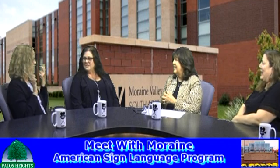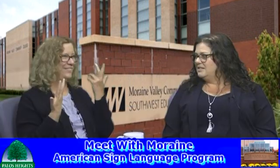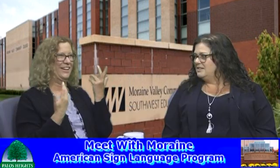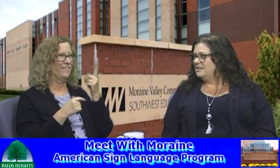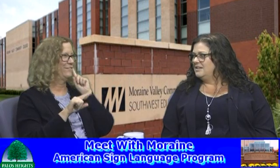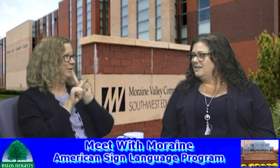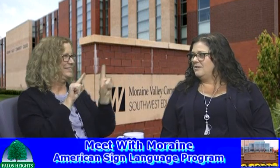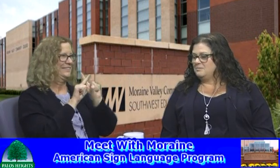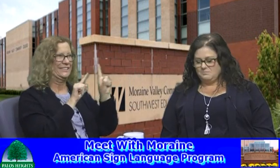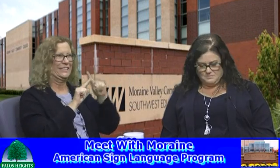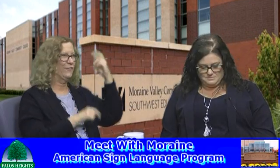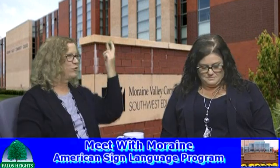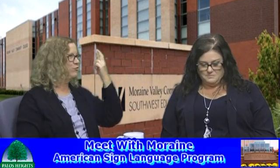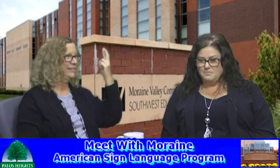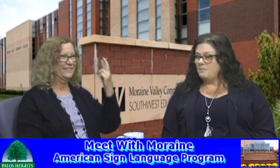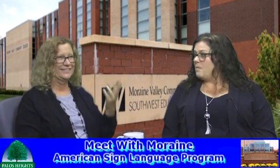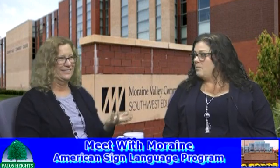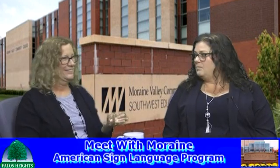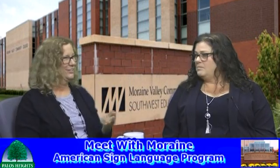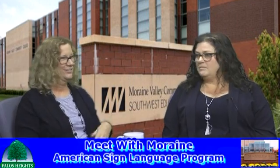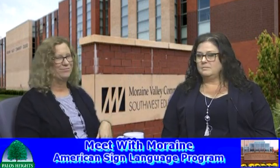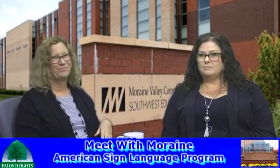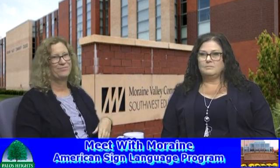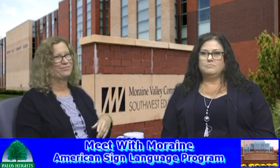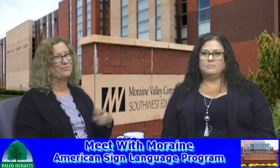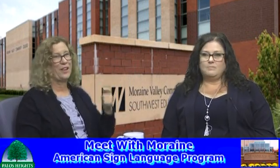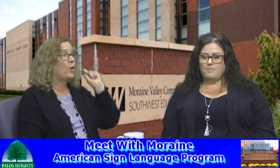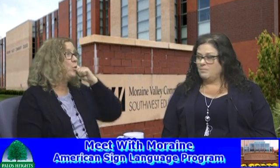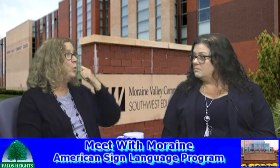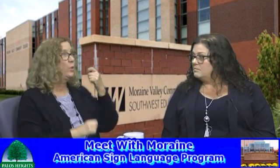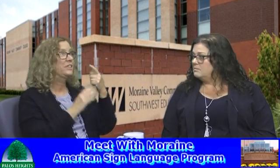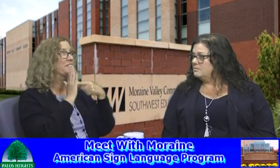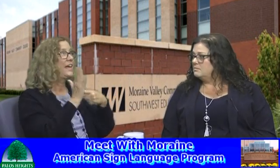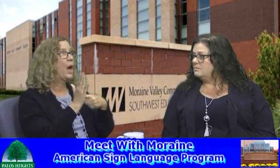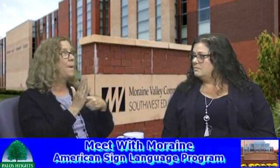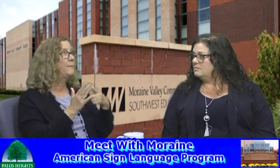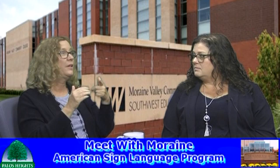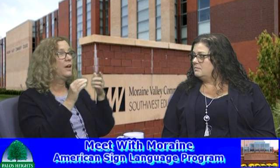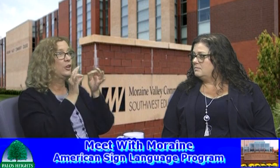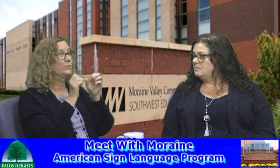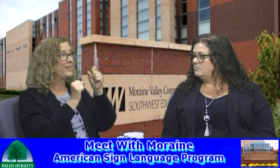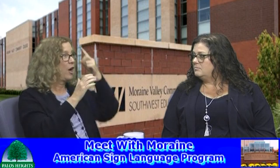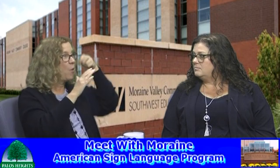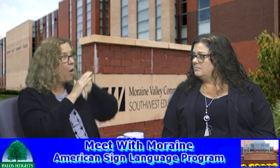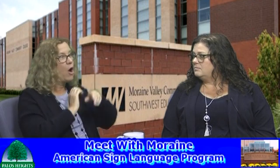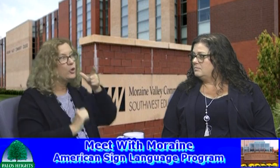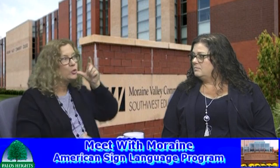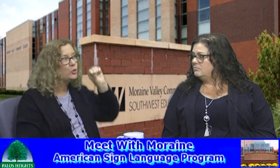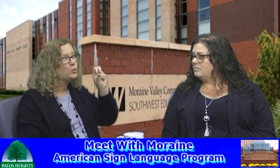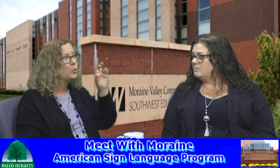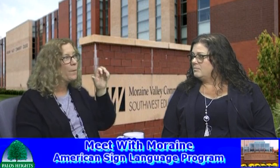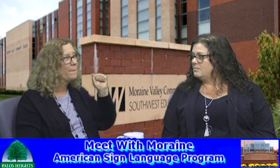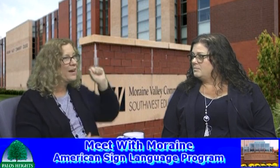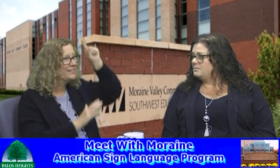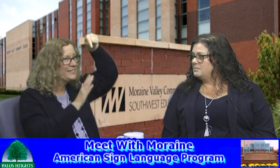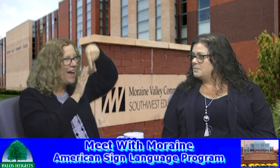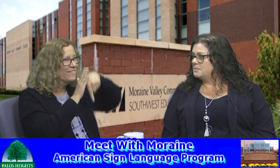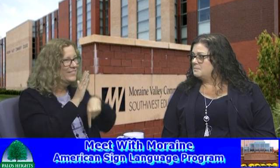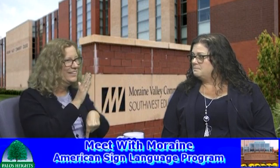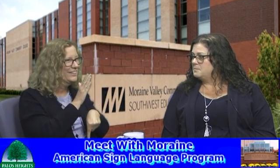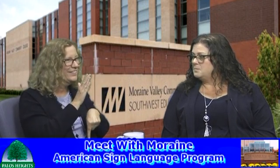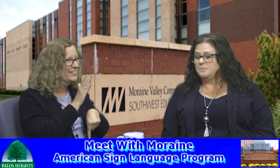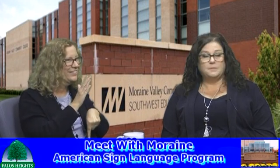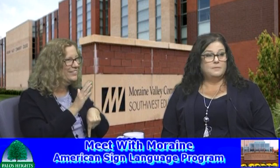interpreters. I have used them all of my life for different reasons. One cool example would be the interpreters who